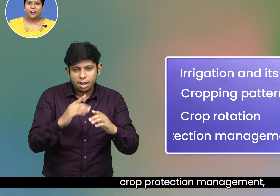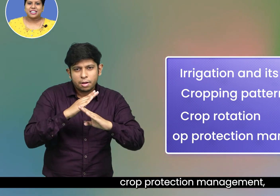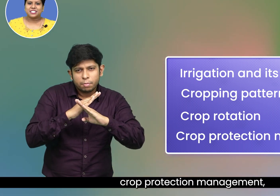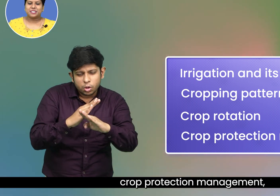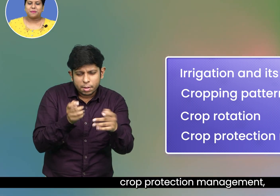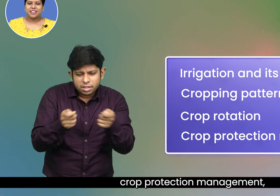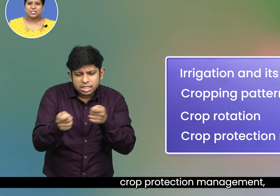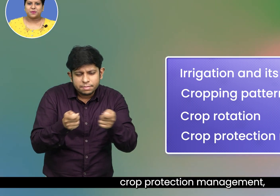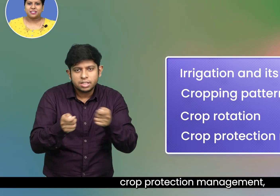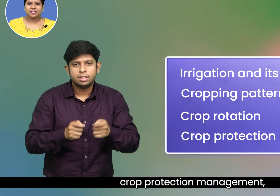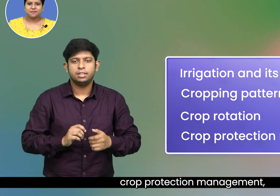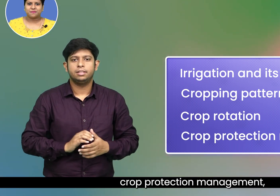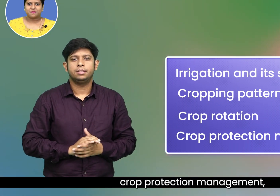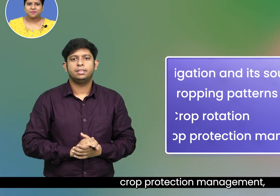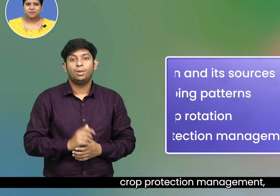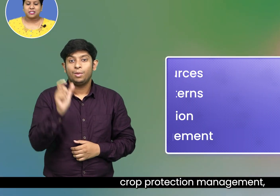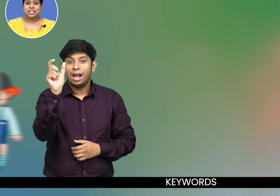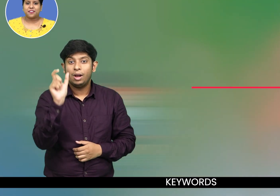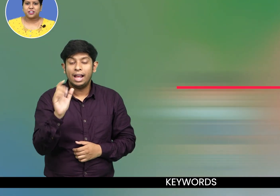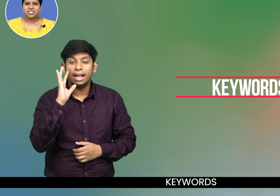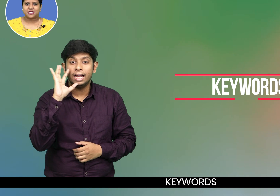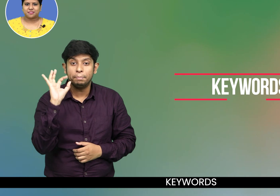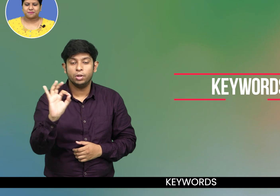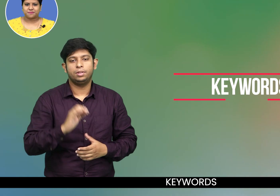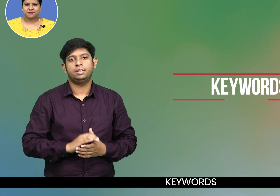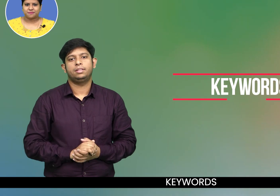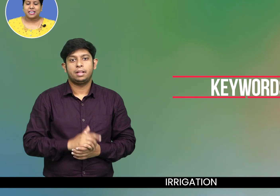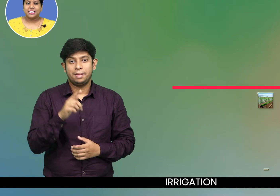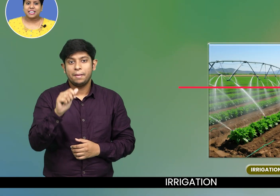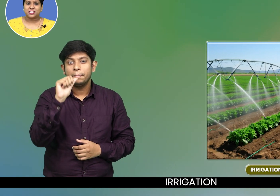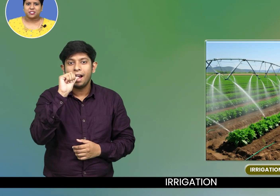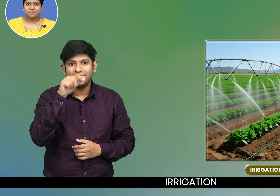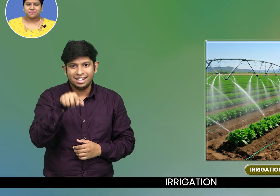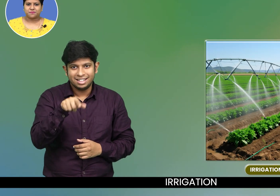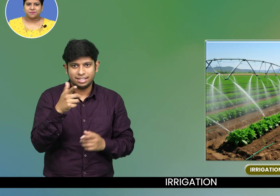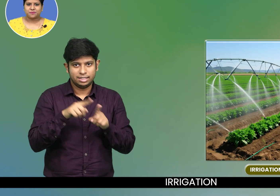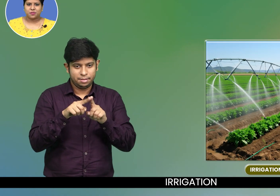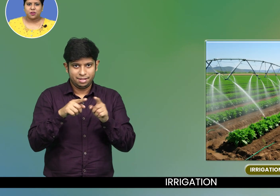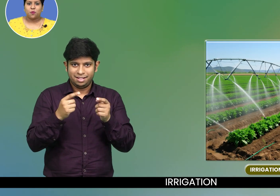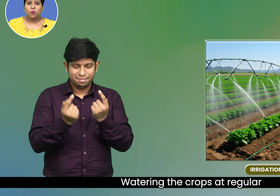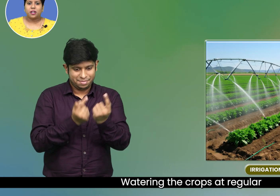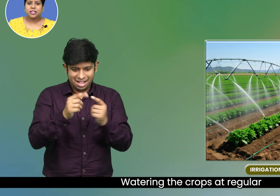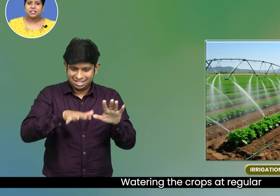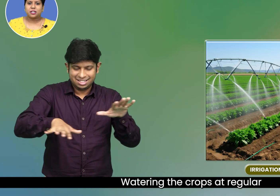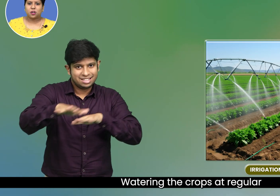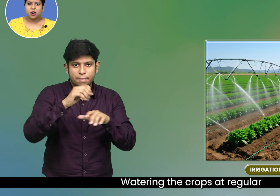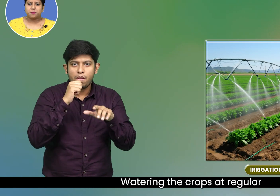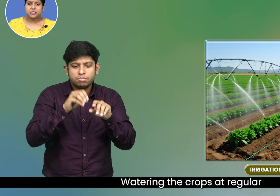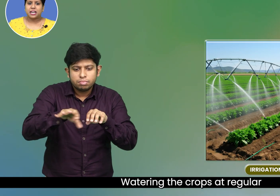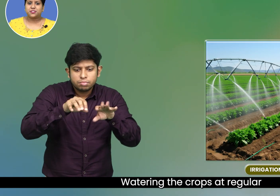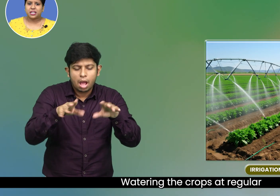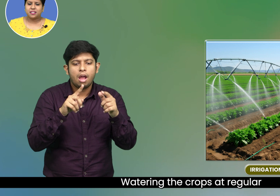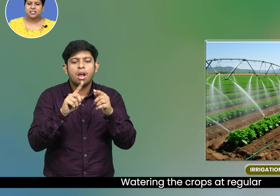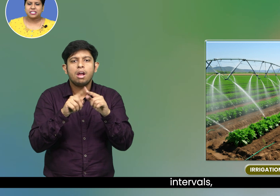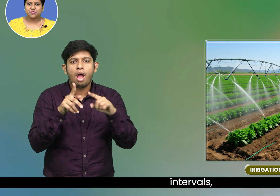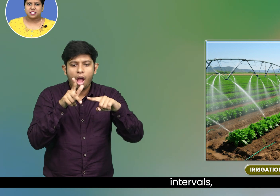crop protection management. Keywords: irrigation, watering the crops